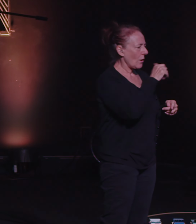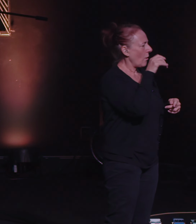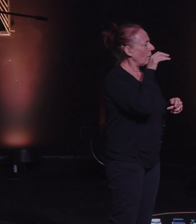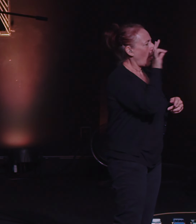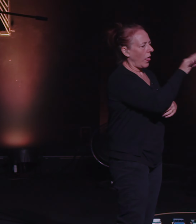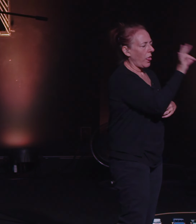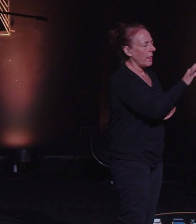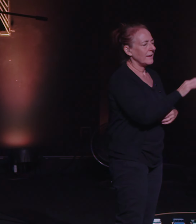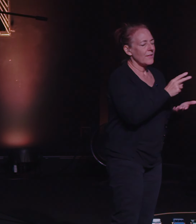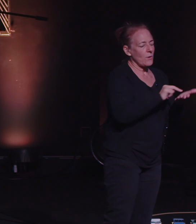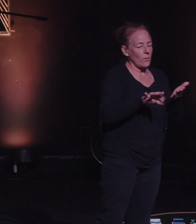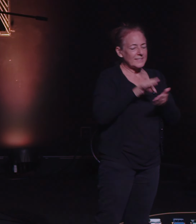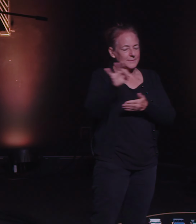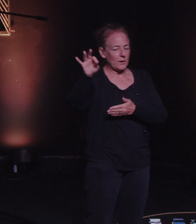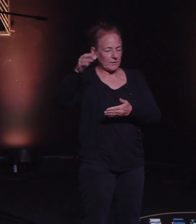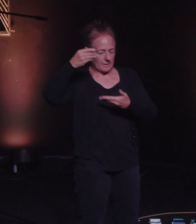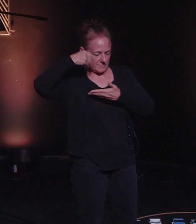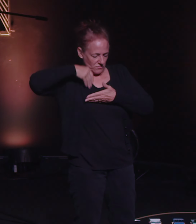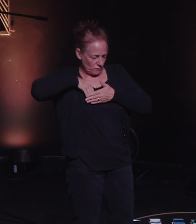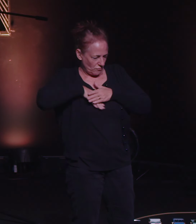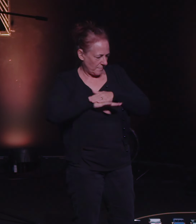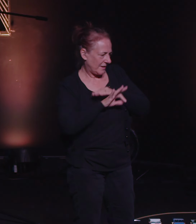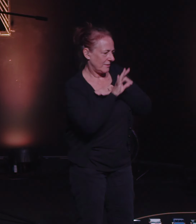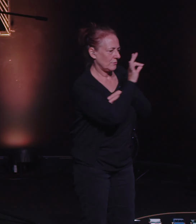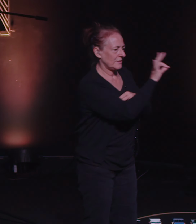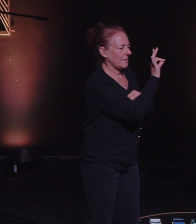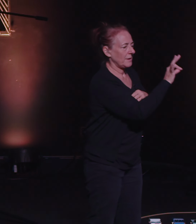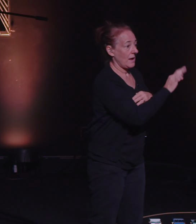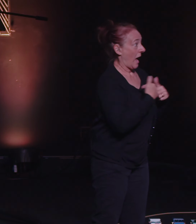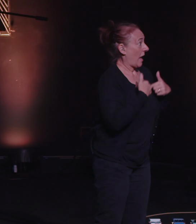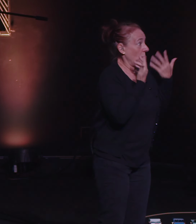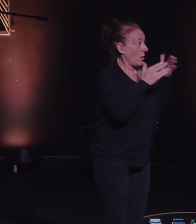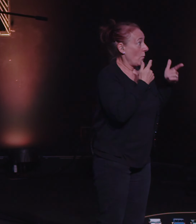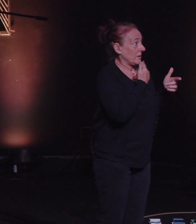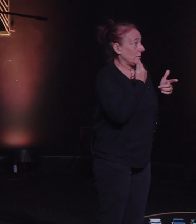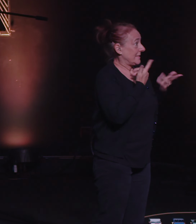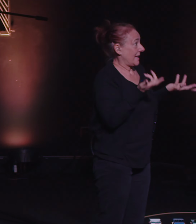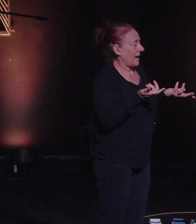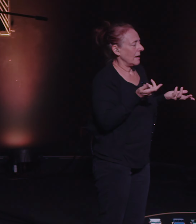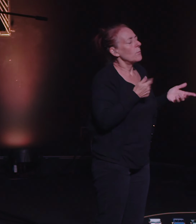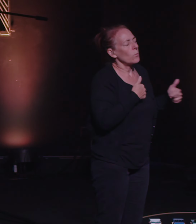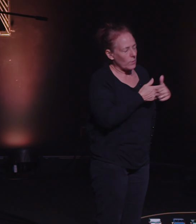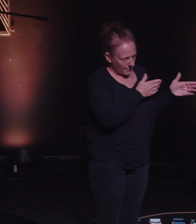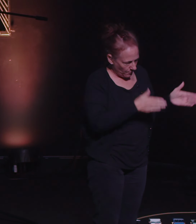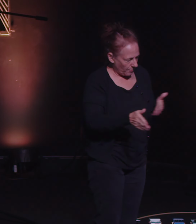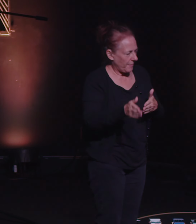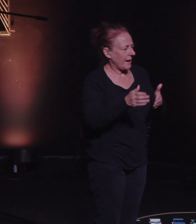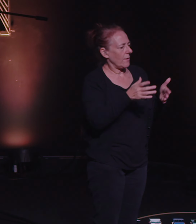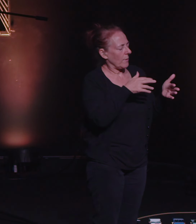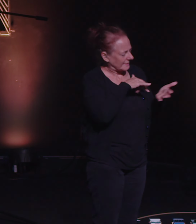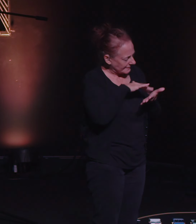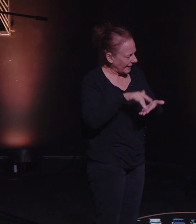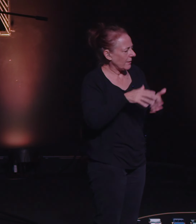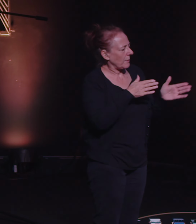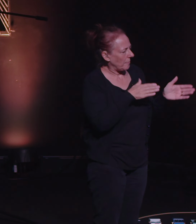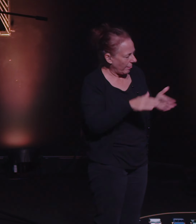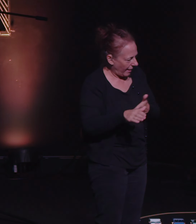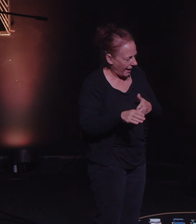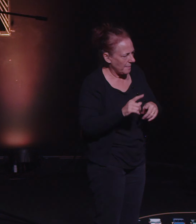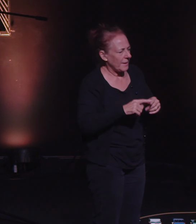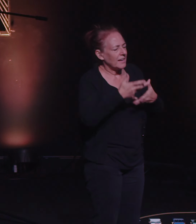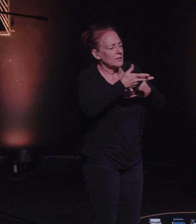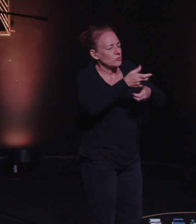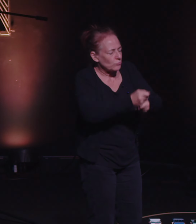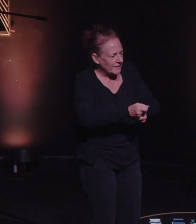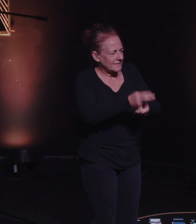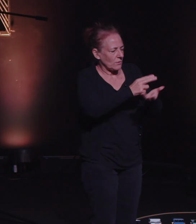Scripture tells us that when we don't know what to say, the Holy Spirit tells us what to say. Now, that doesn't mean we don't prepare and plan and go into it with nothing to say, but trust